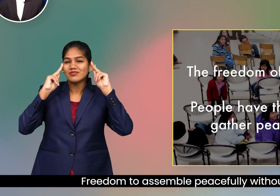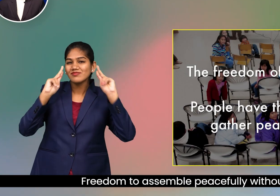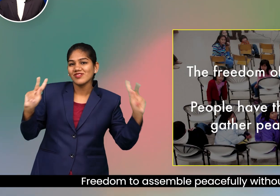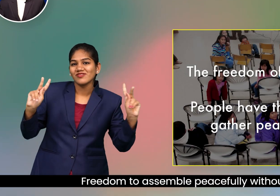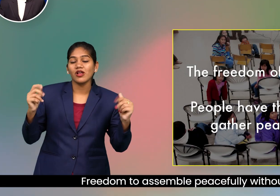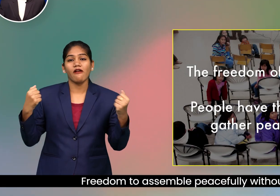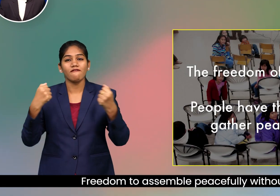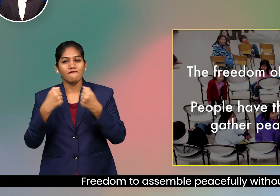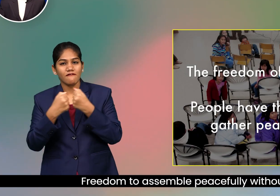arms.